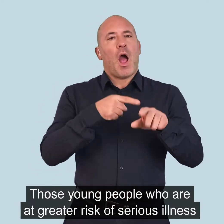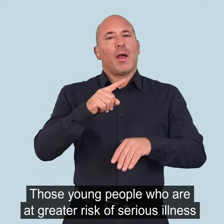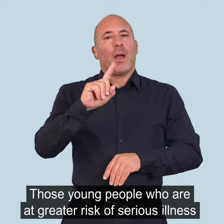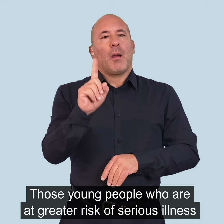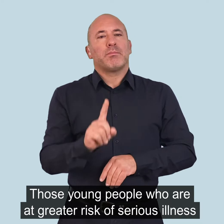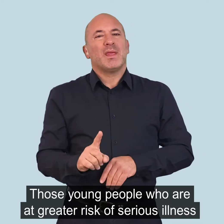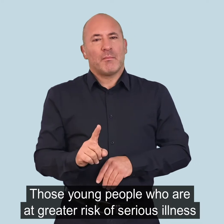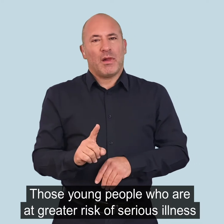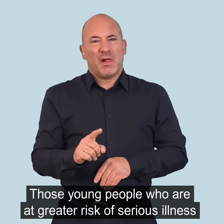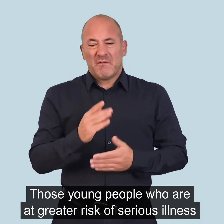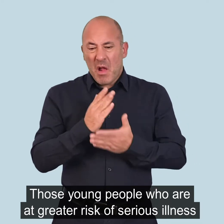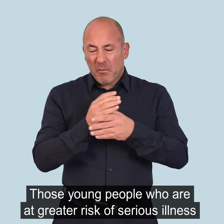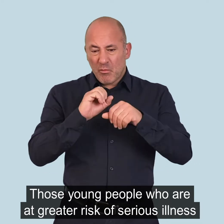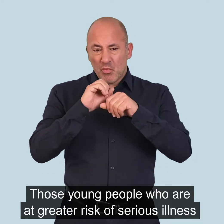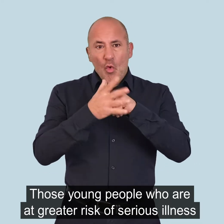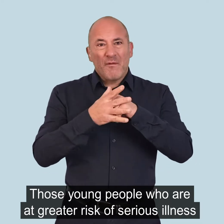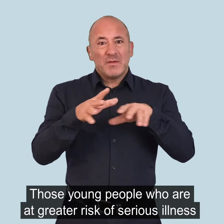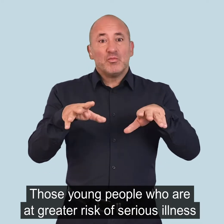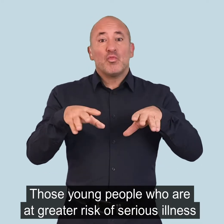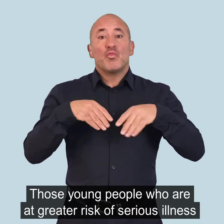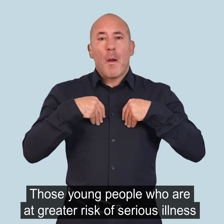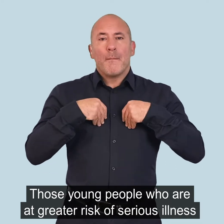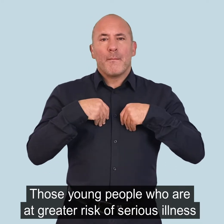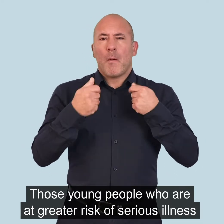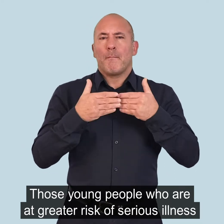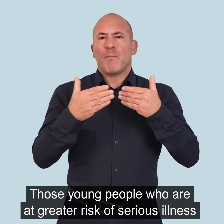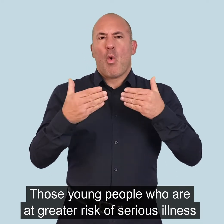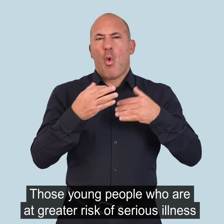Those young people who are at greater risk of serious illness